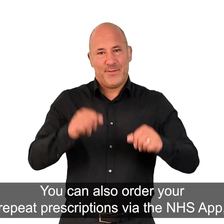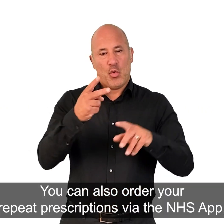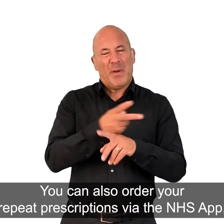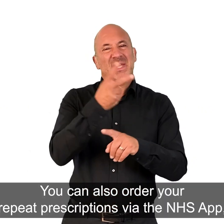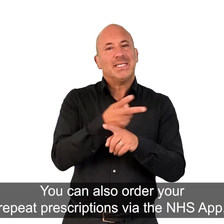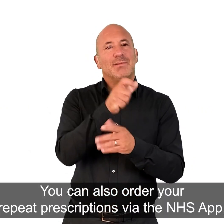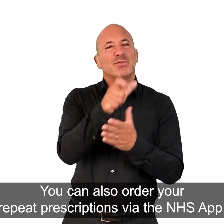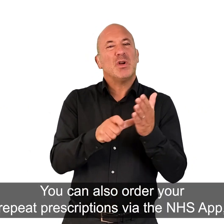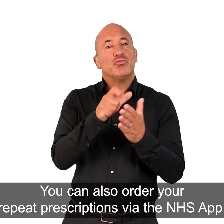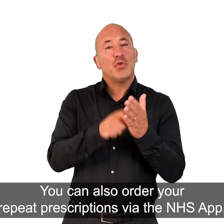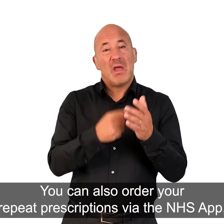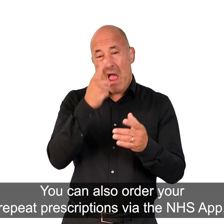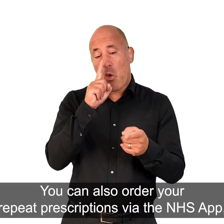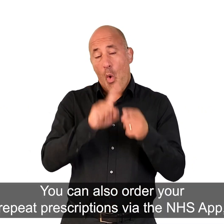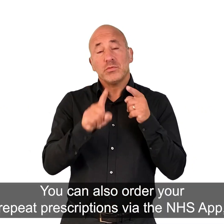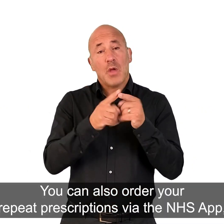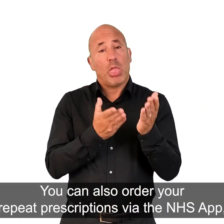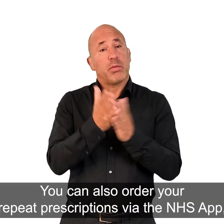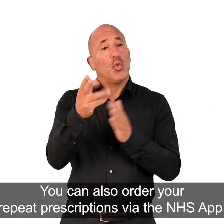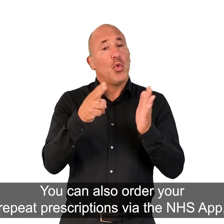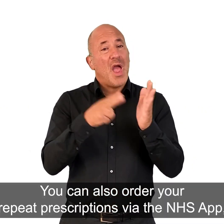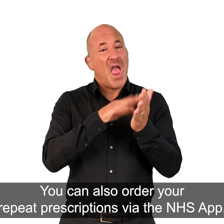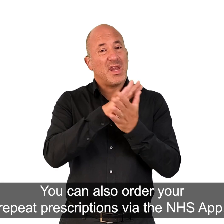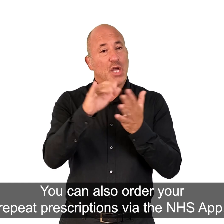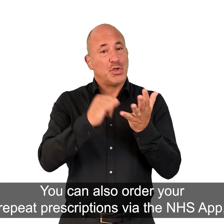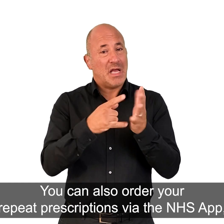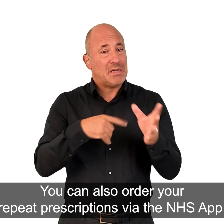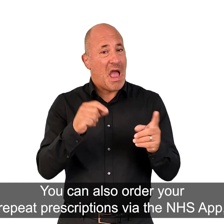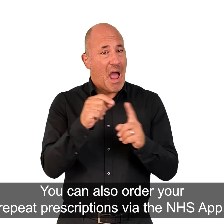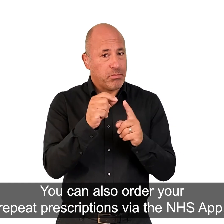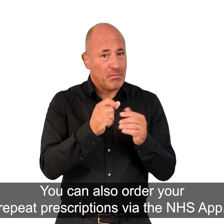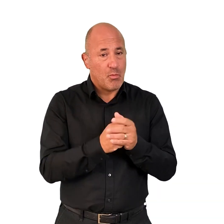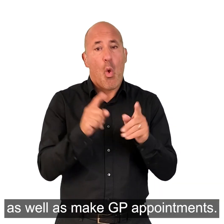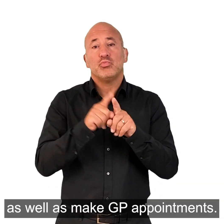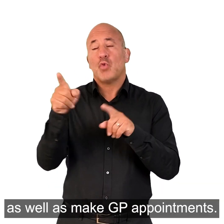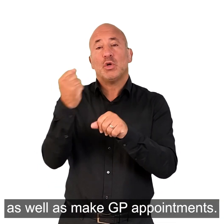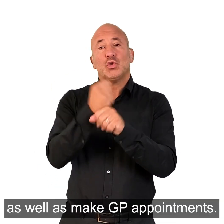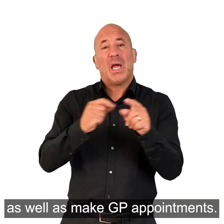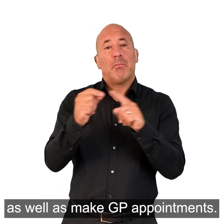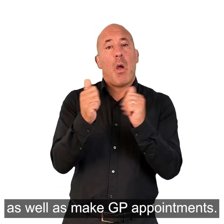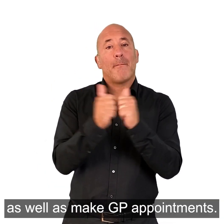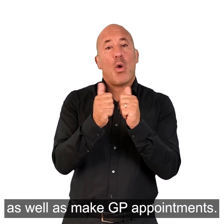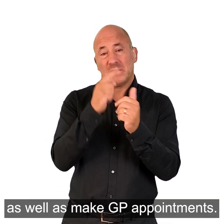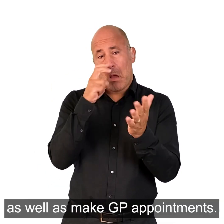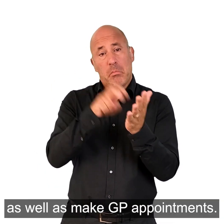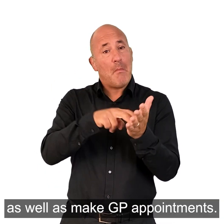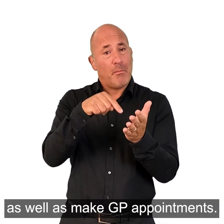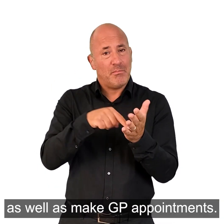You can also order your repeat prescriptions via the NHS app, as well as make GP